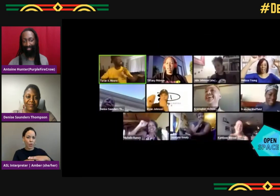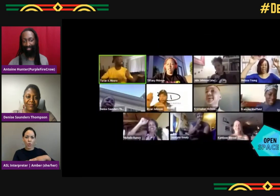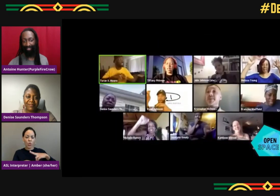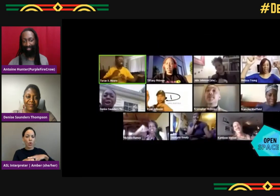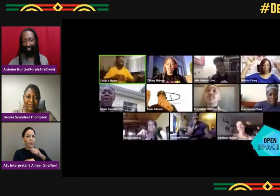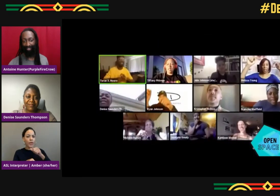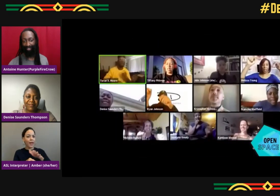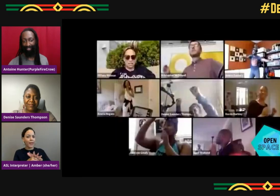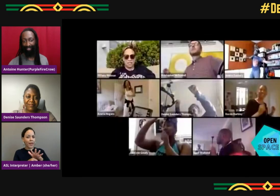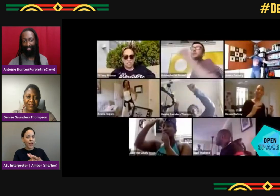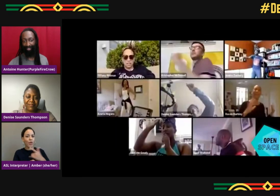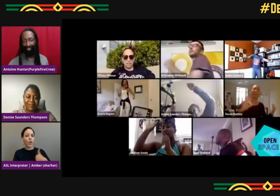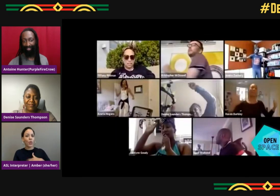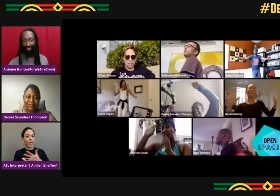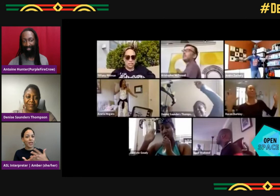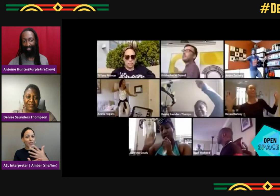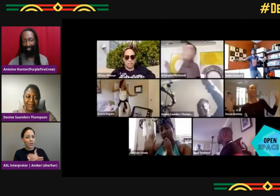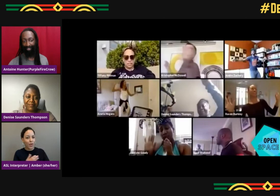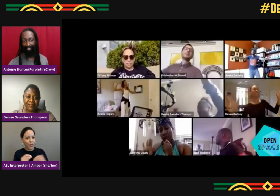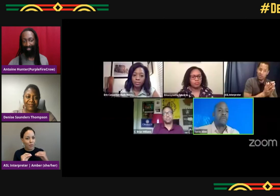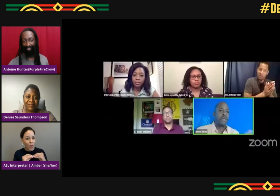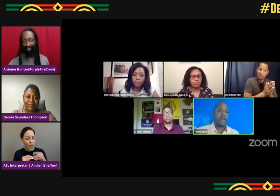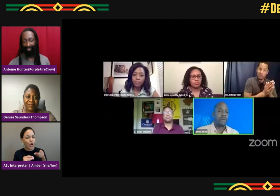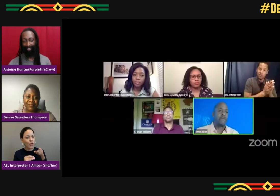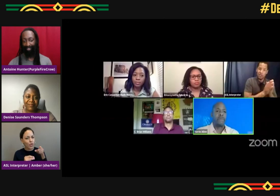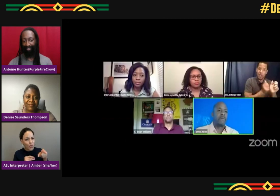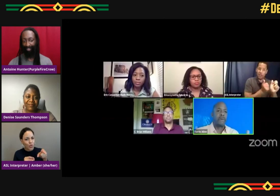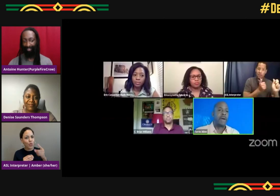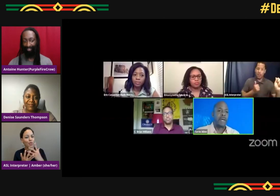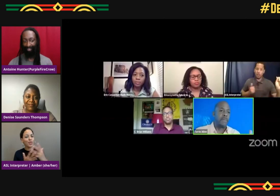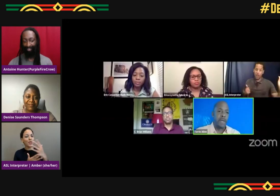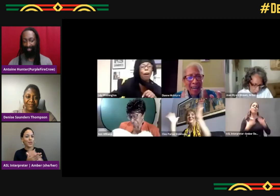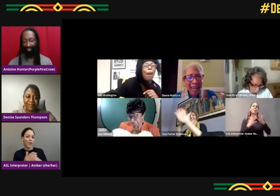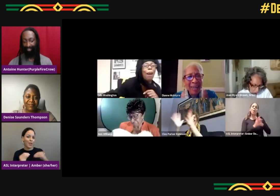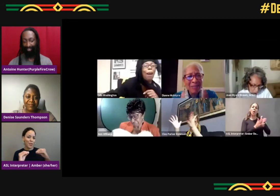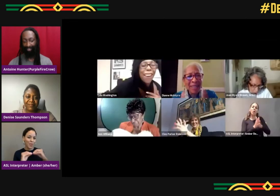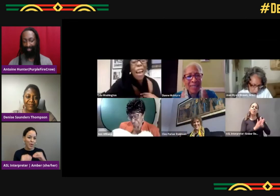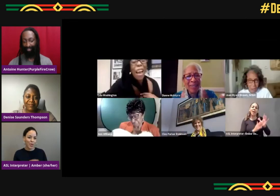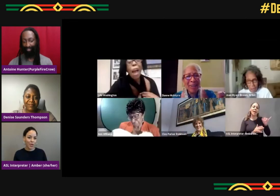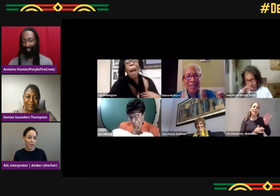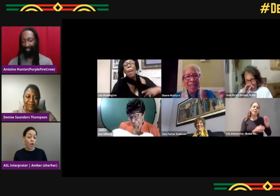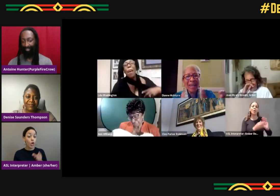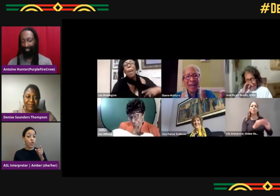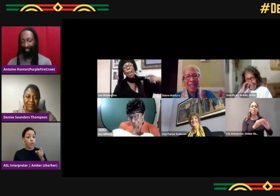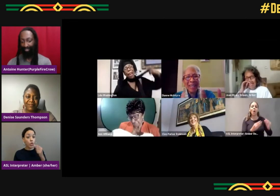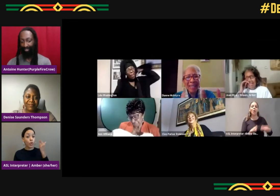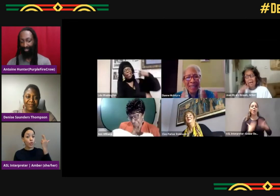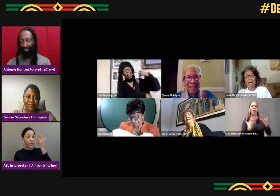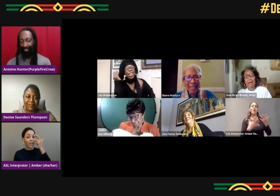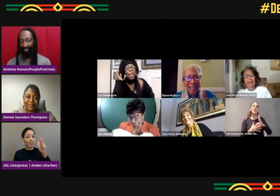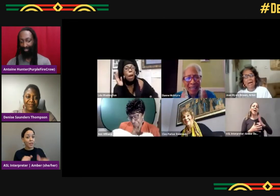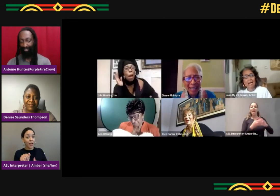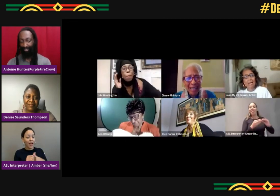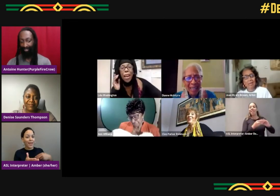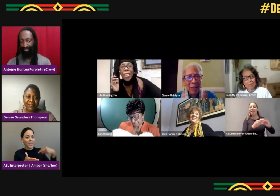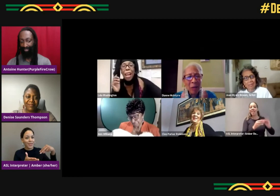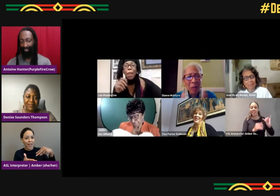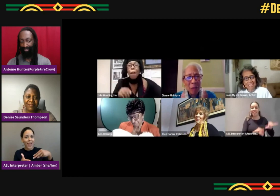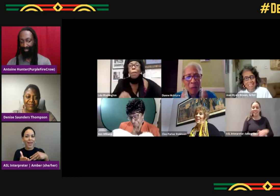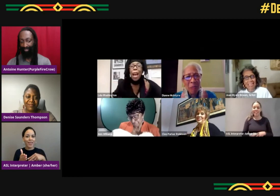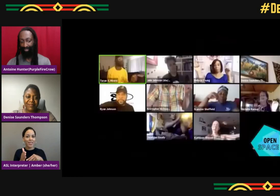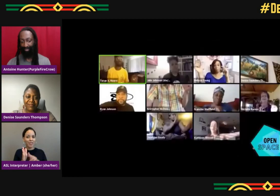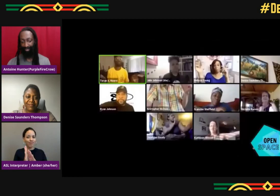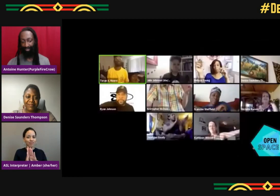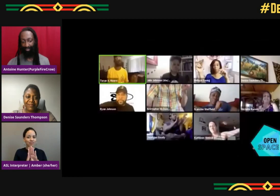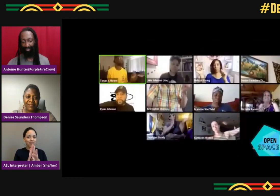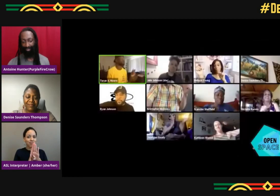deserve more. You deserve more. You are the reason dance thrives here. So keep